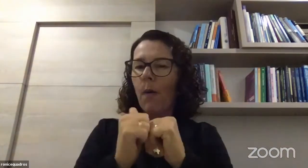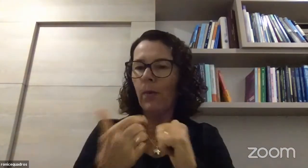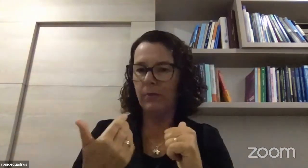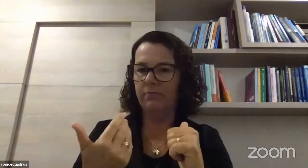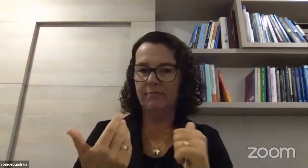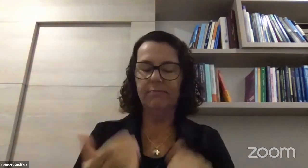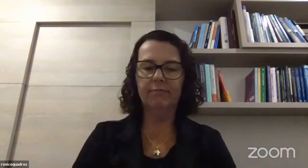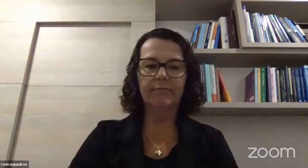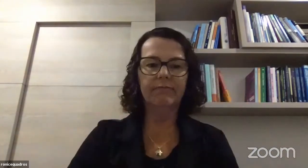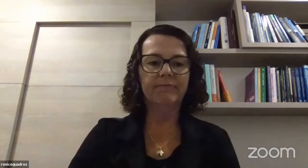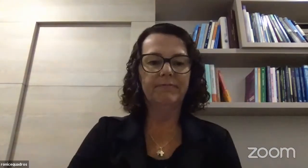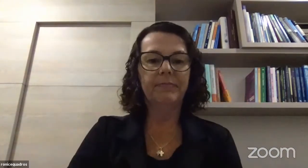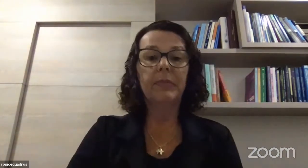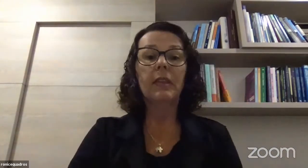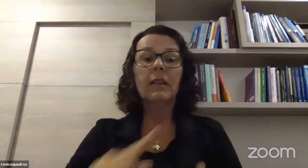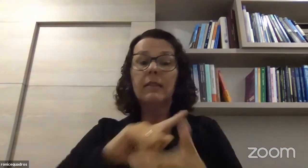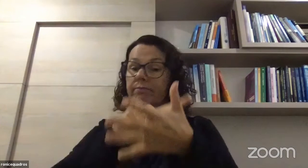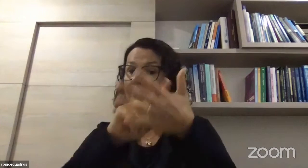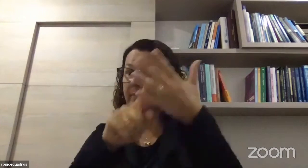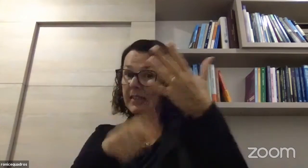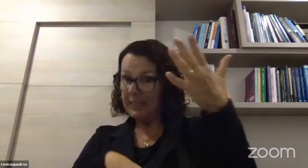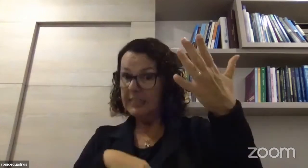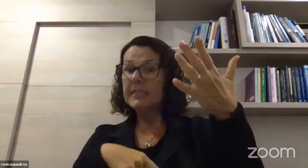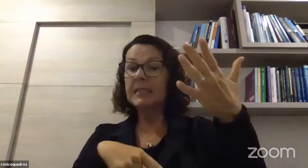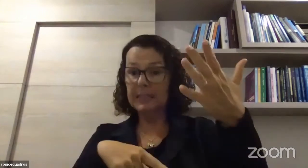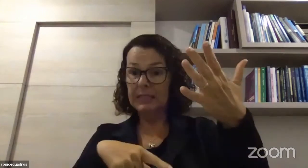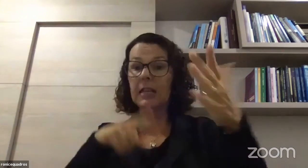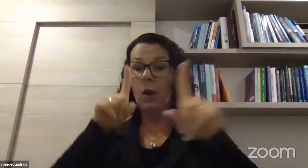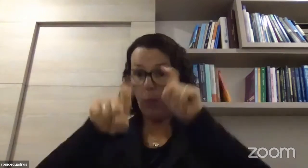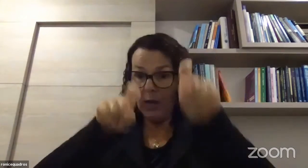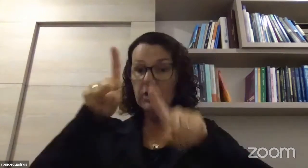inequality? There is no inequalities happening.